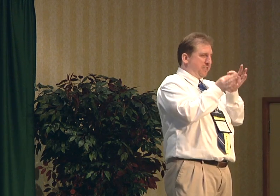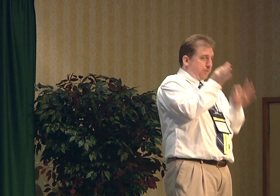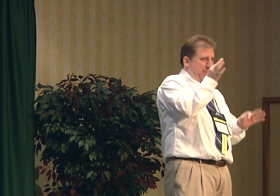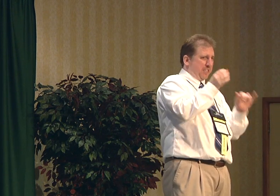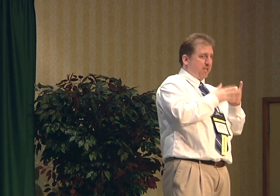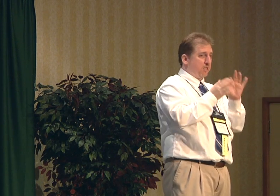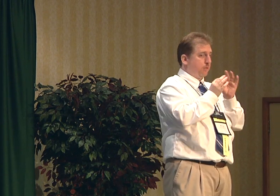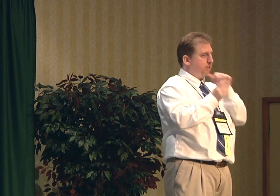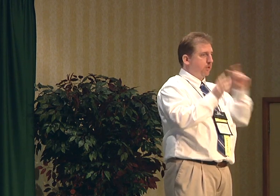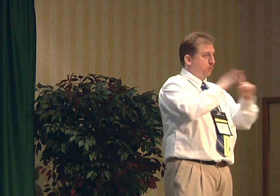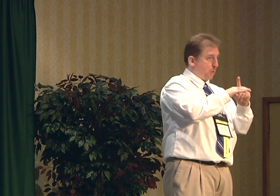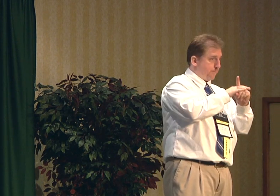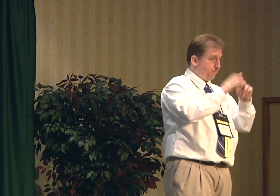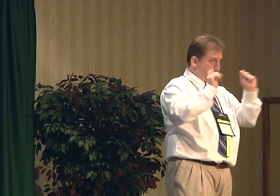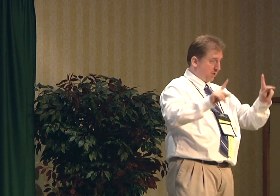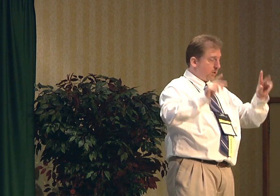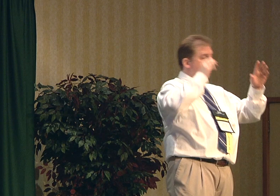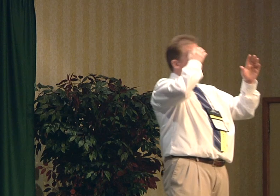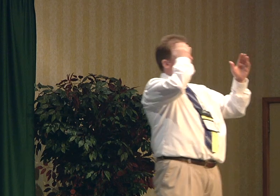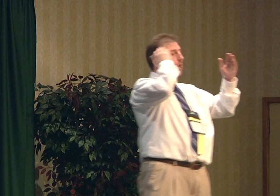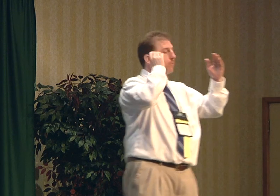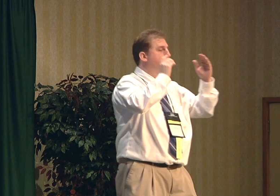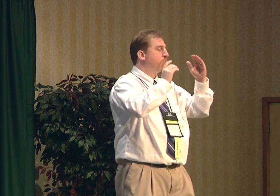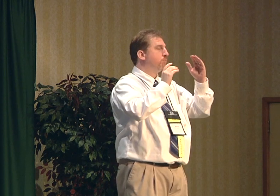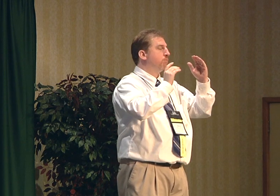the interpreter didn't show up. They simply knew the interpreter didn't show up.